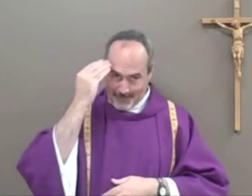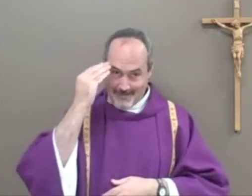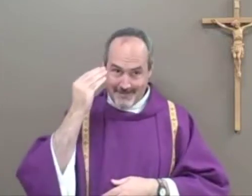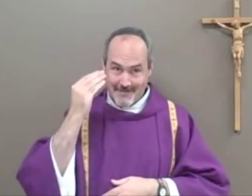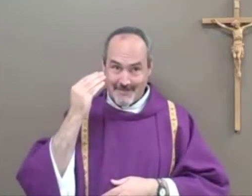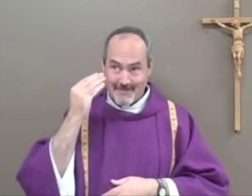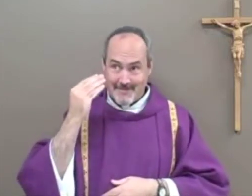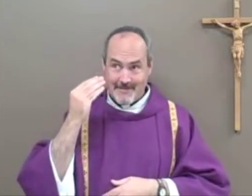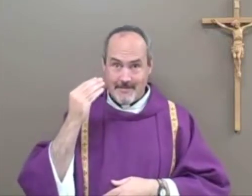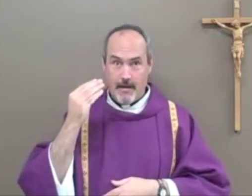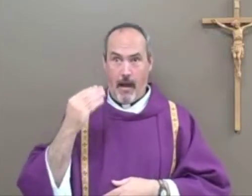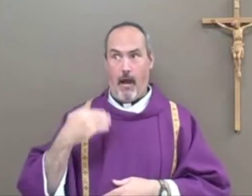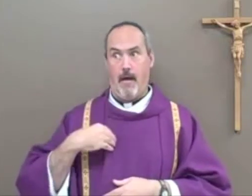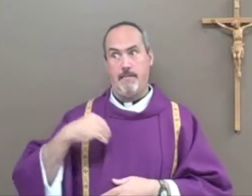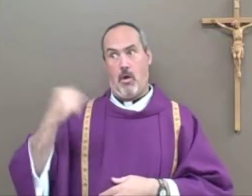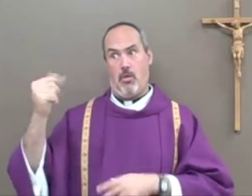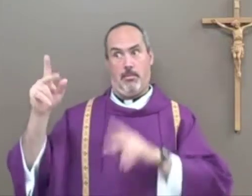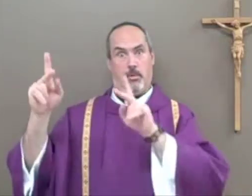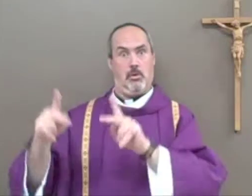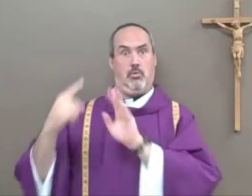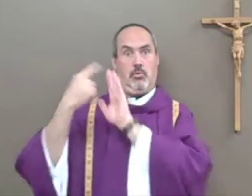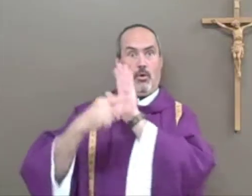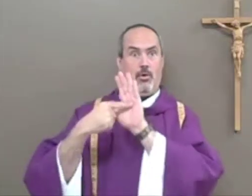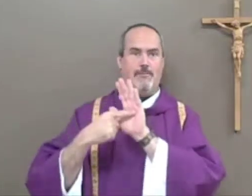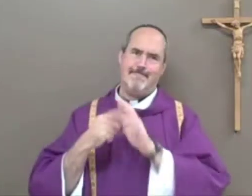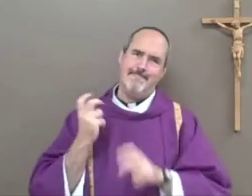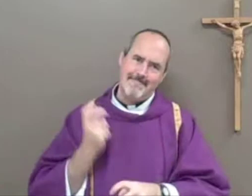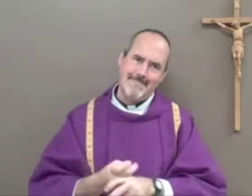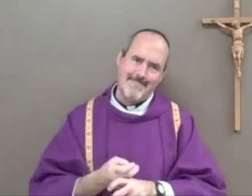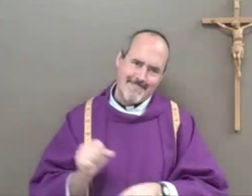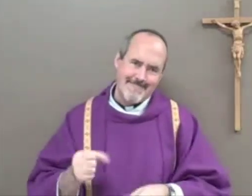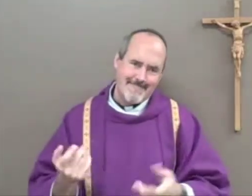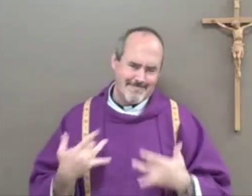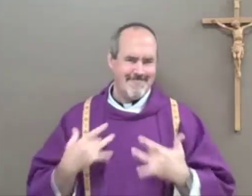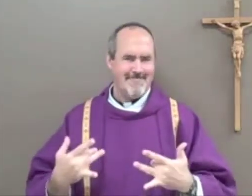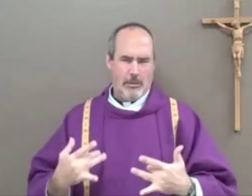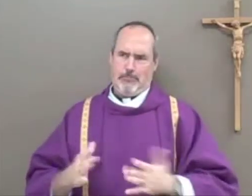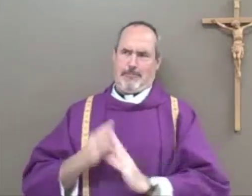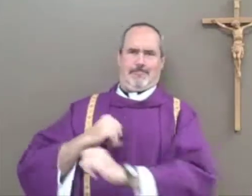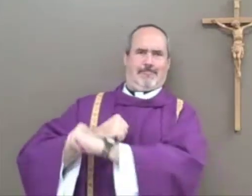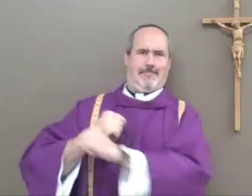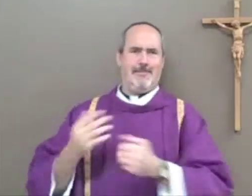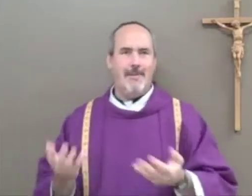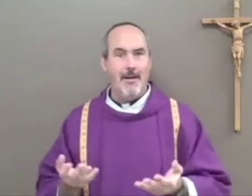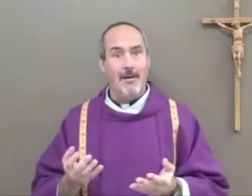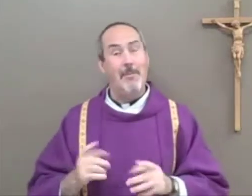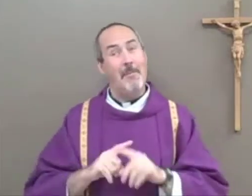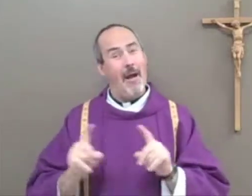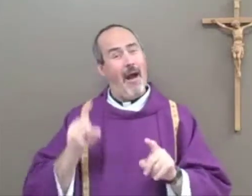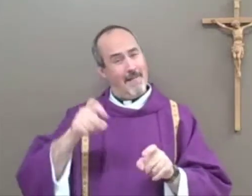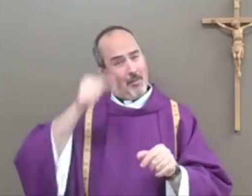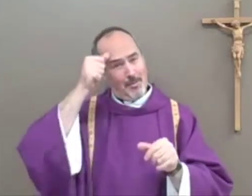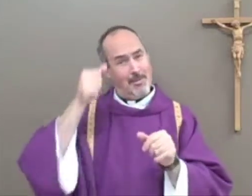doing. We realize that if the other person criticizes us, yes, it is very hard, and yes, we will